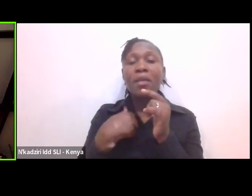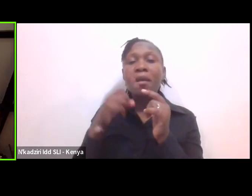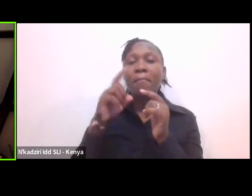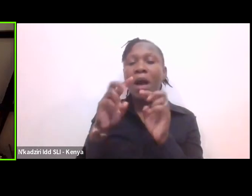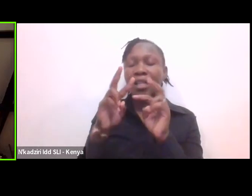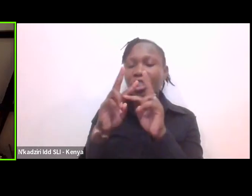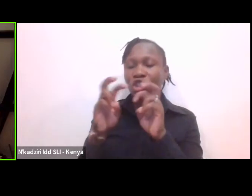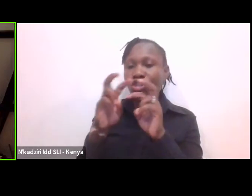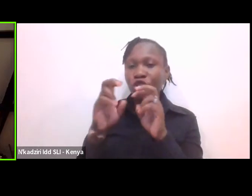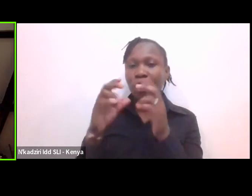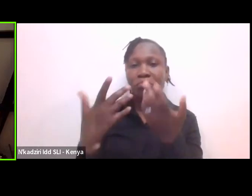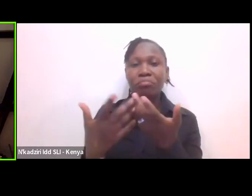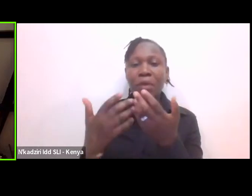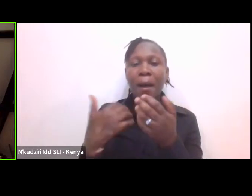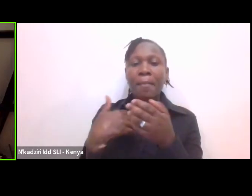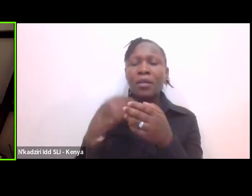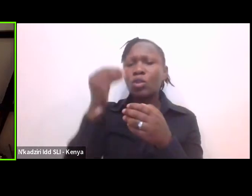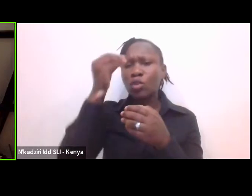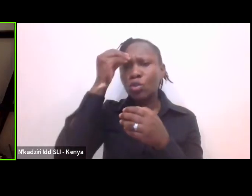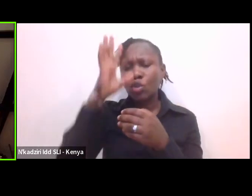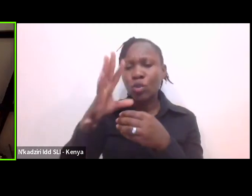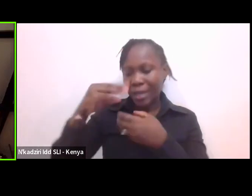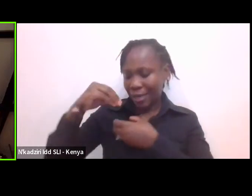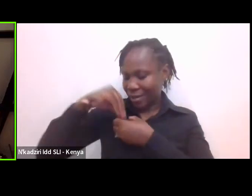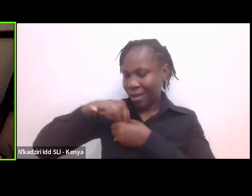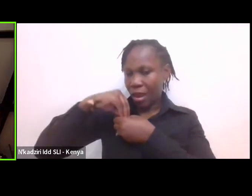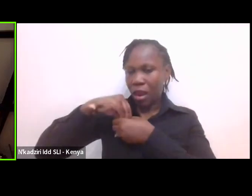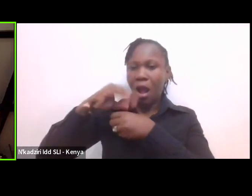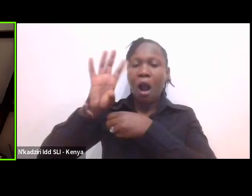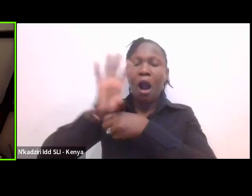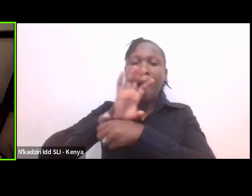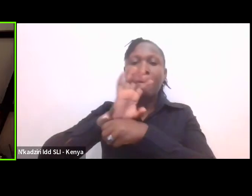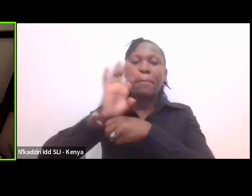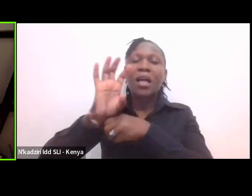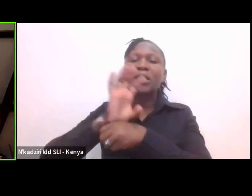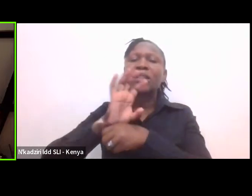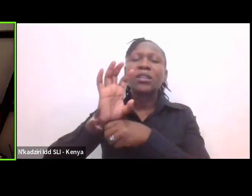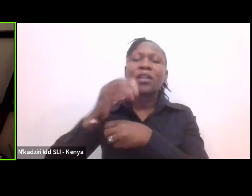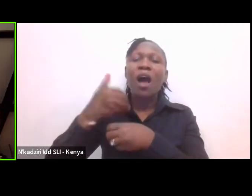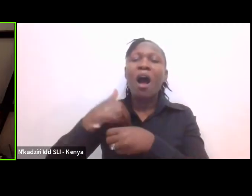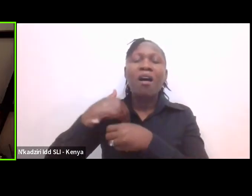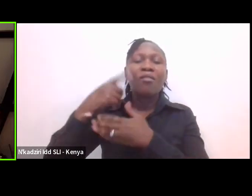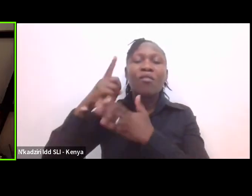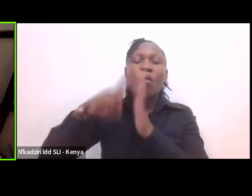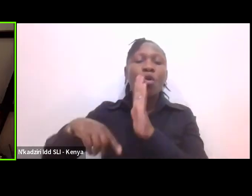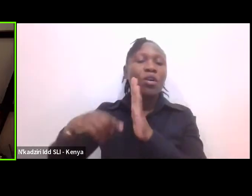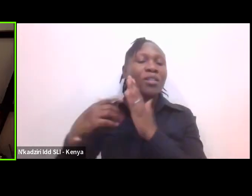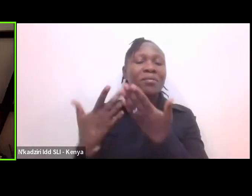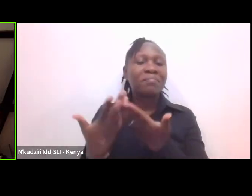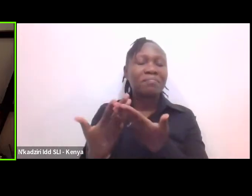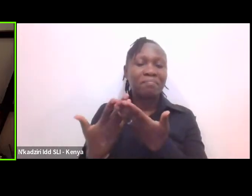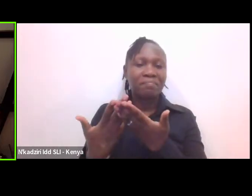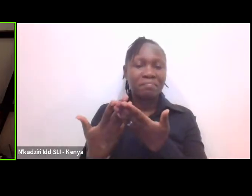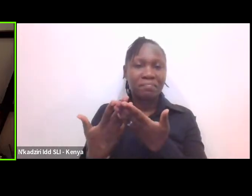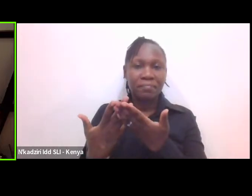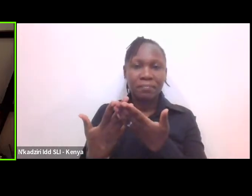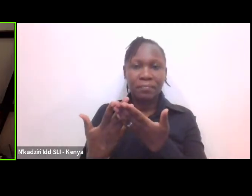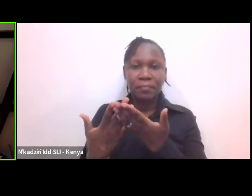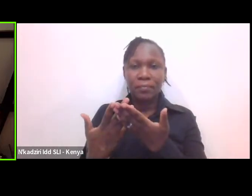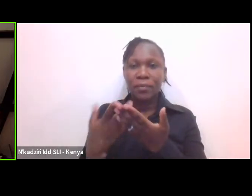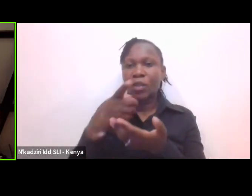capacity, regardless of what they have so far been taught. You can choose